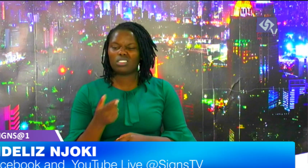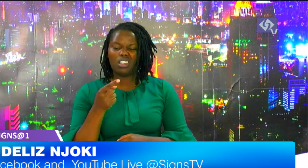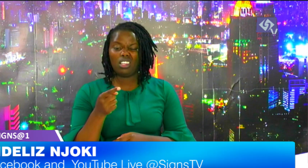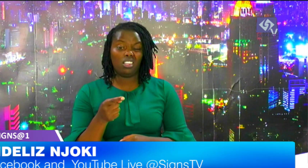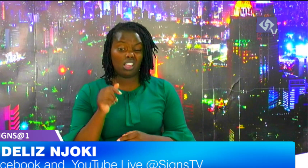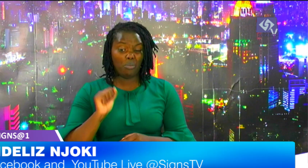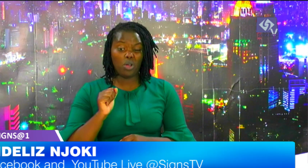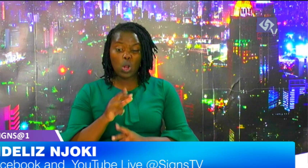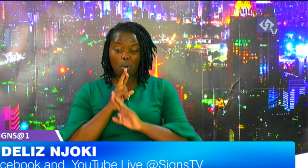futile.